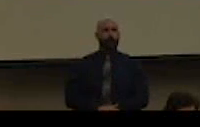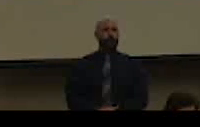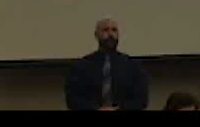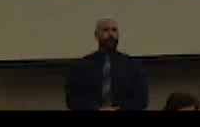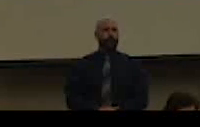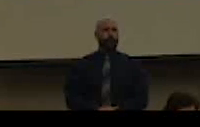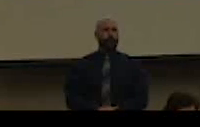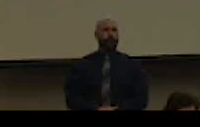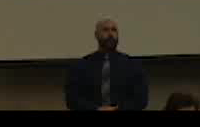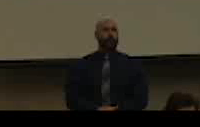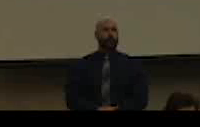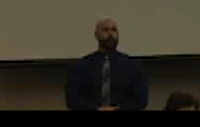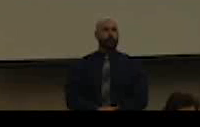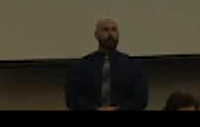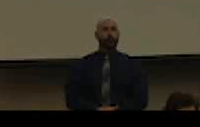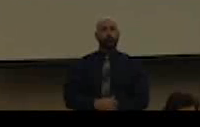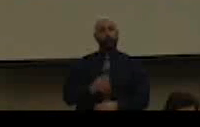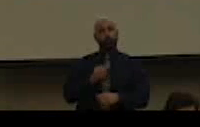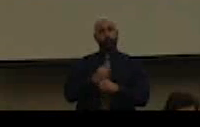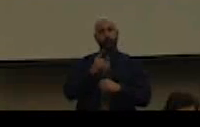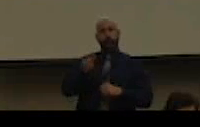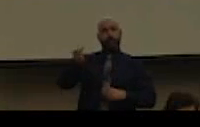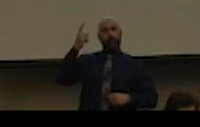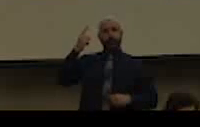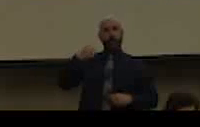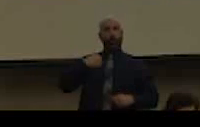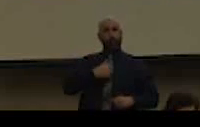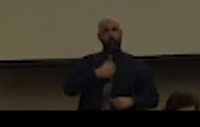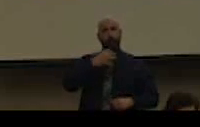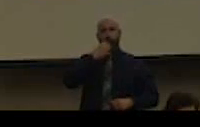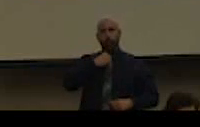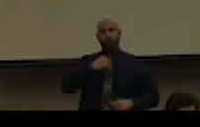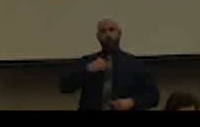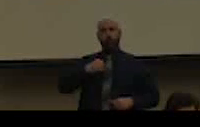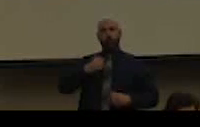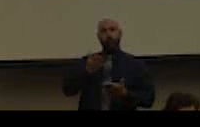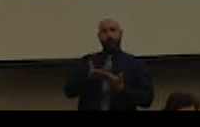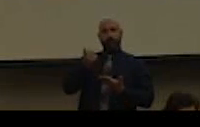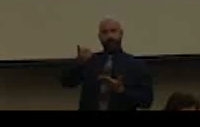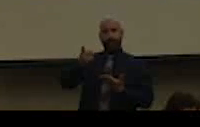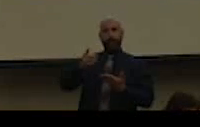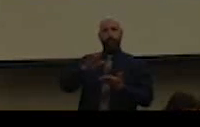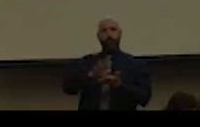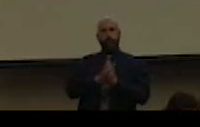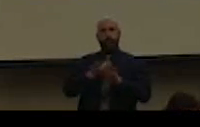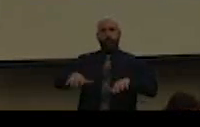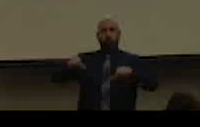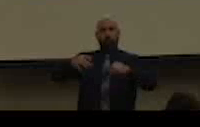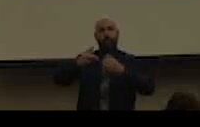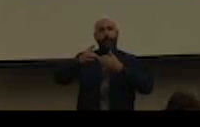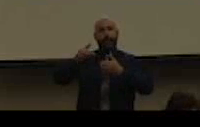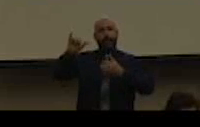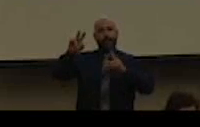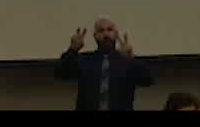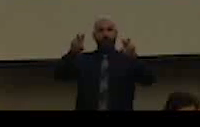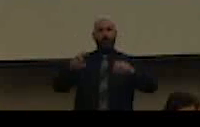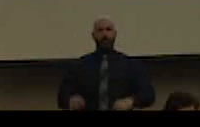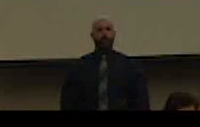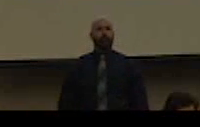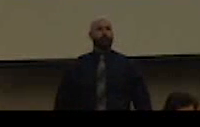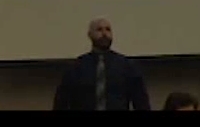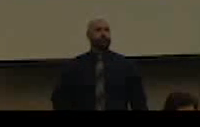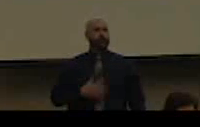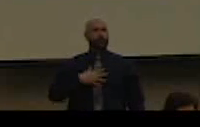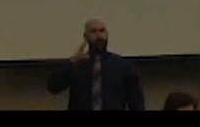and we appreciate the fact that they were leaders on those topics. So that's my 2 cents worth. We're sorry, but I can't